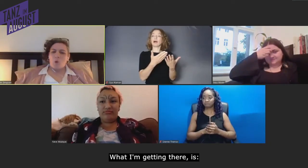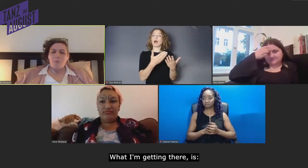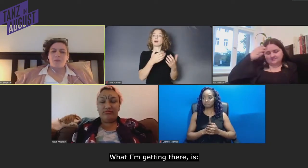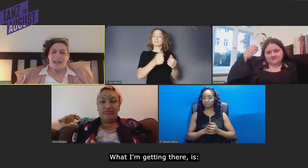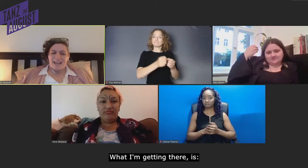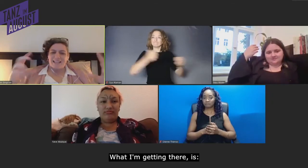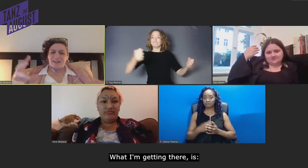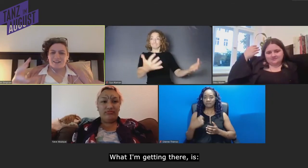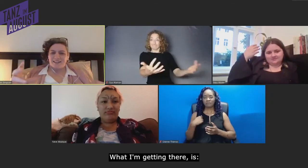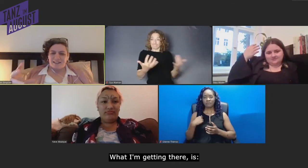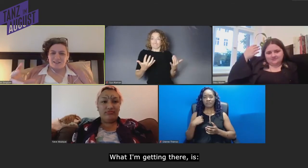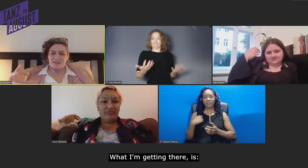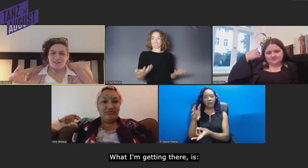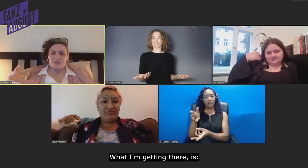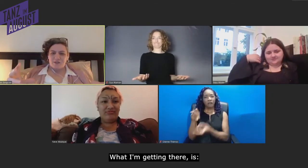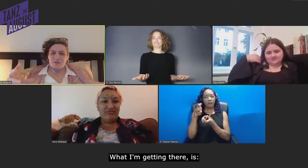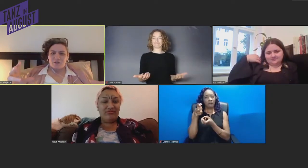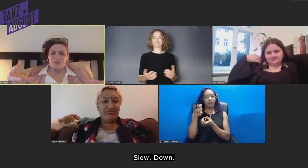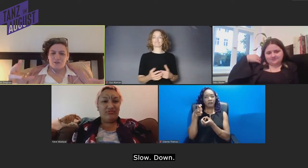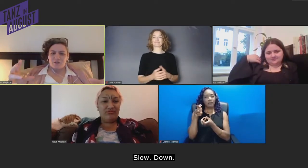what I'm getting there is